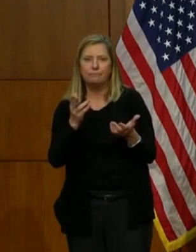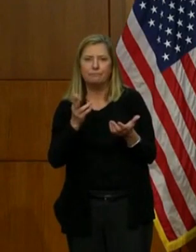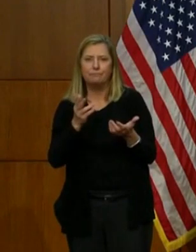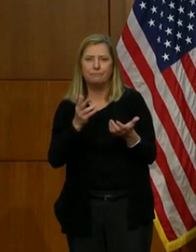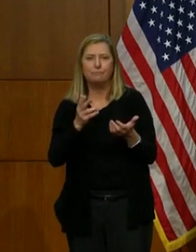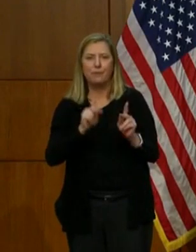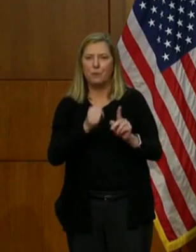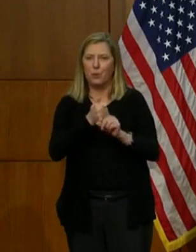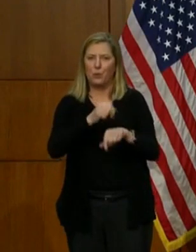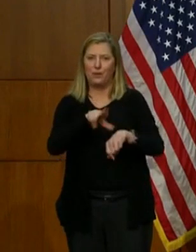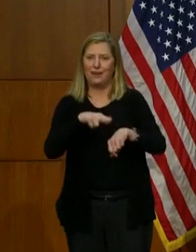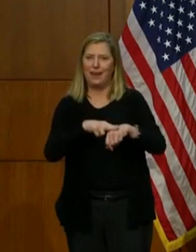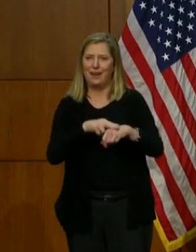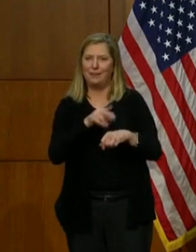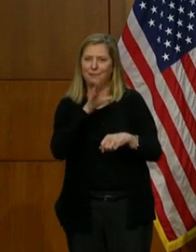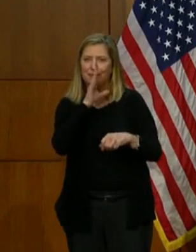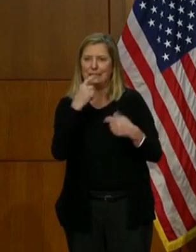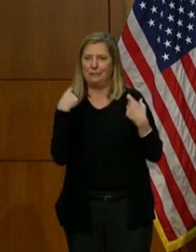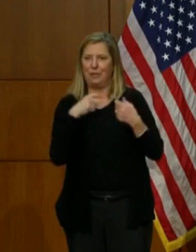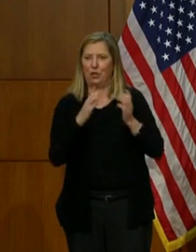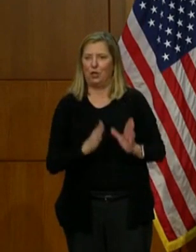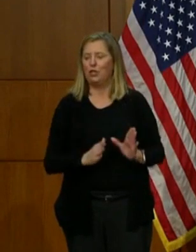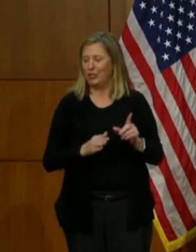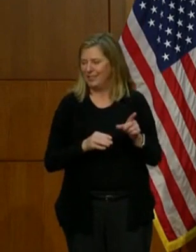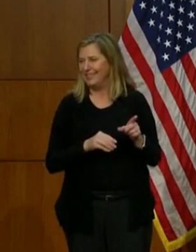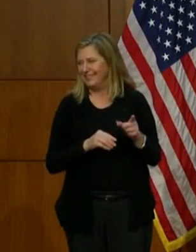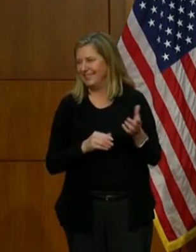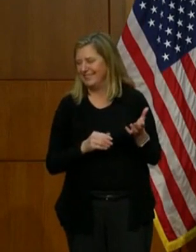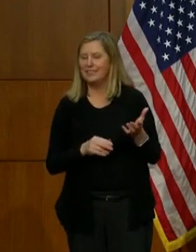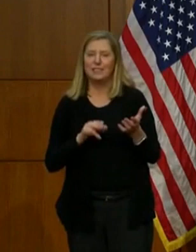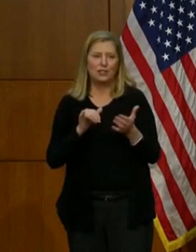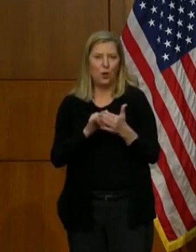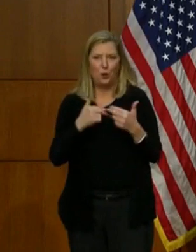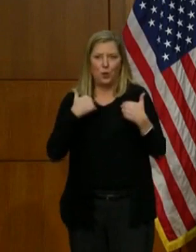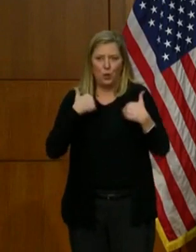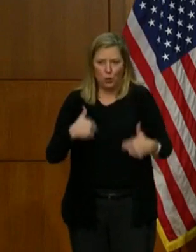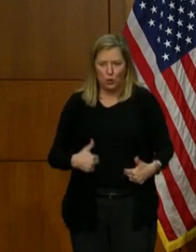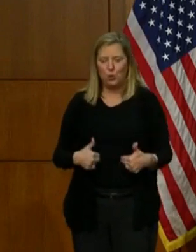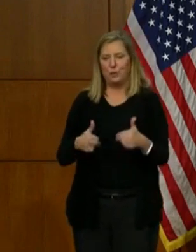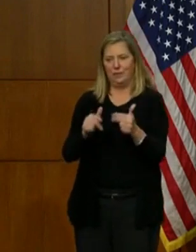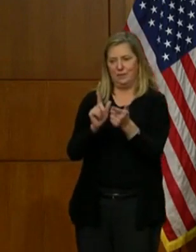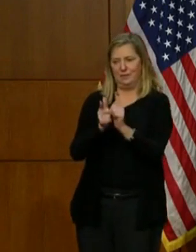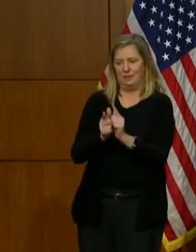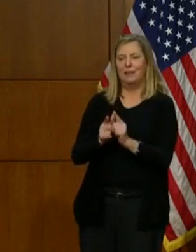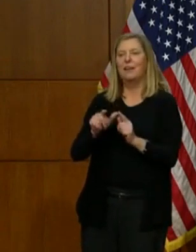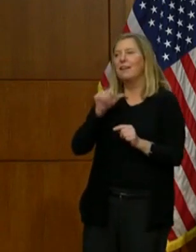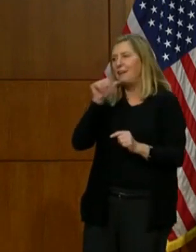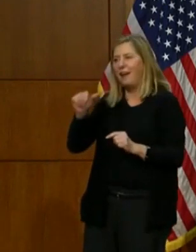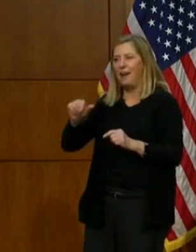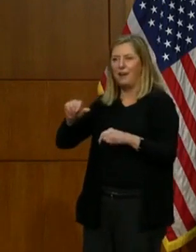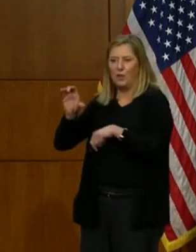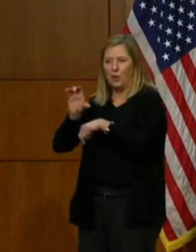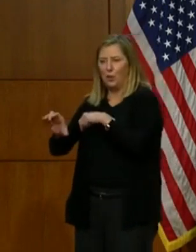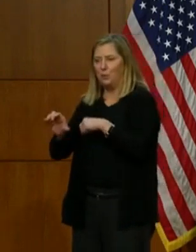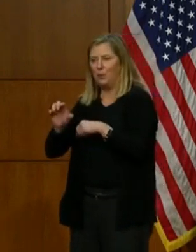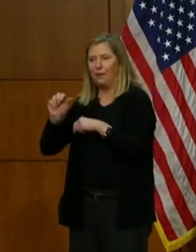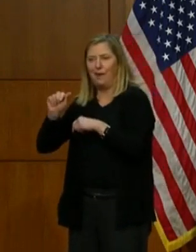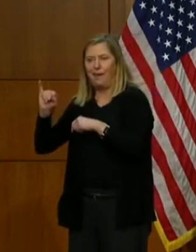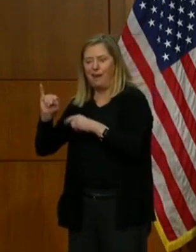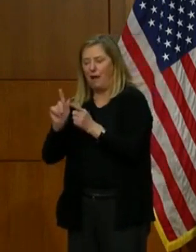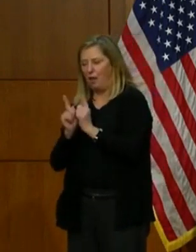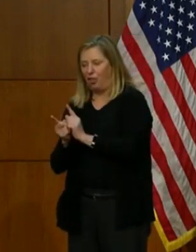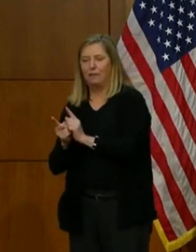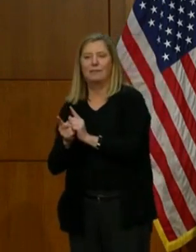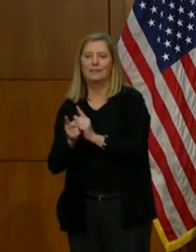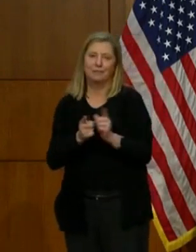native speakers of Spanish, and so this is human beings as opposed to AI doing the translation, and is